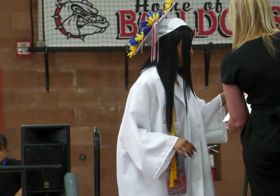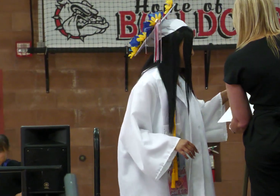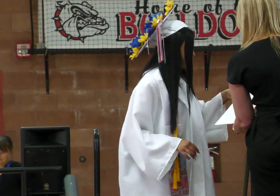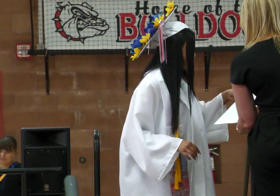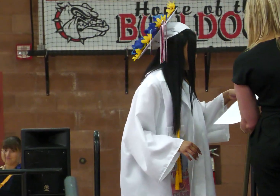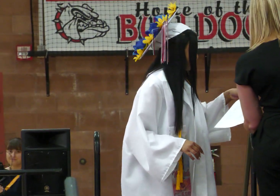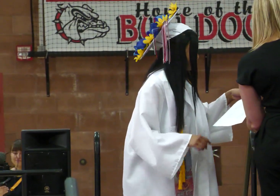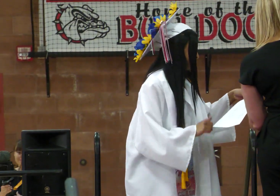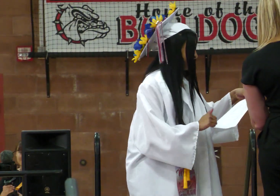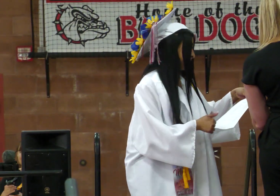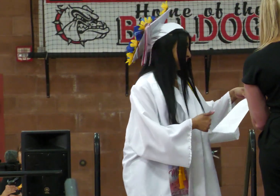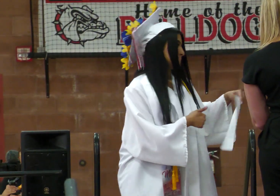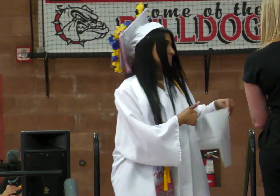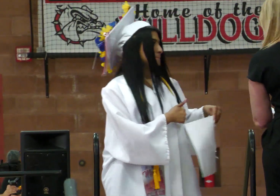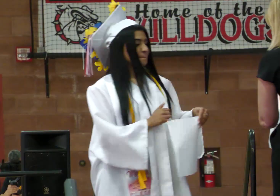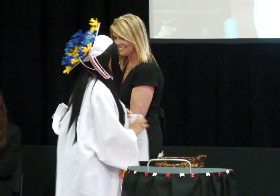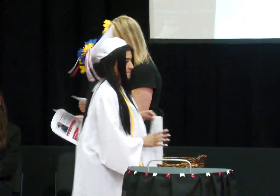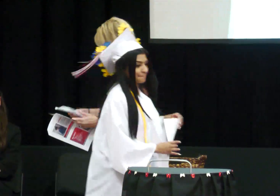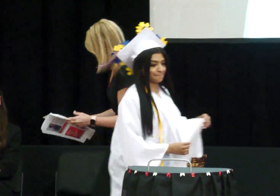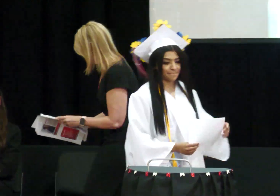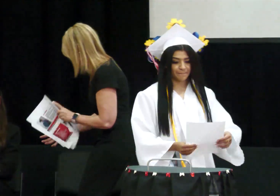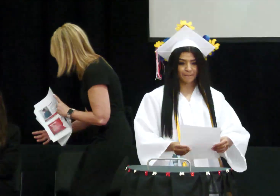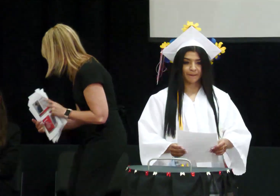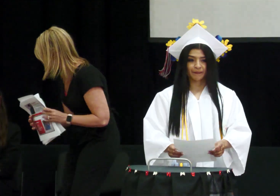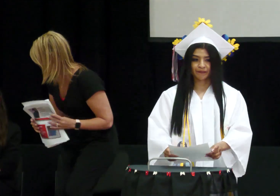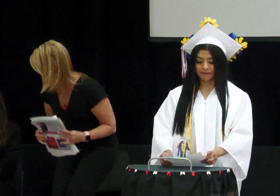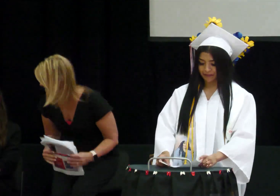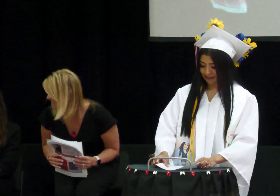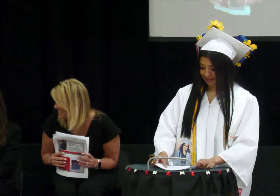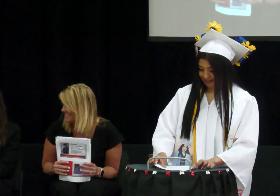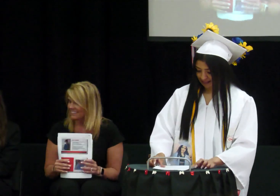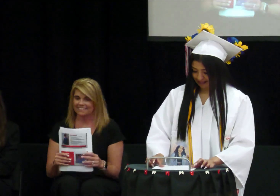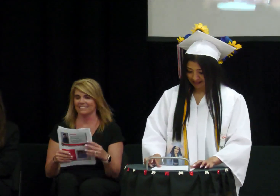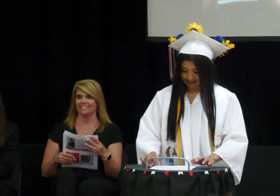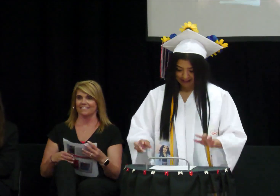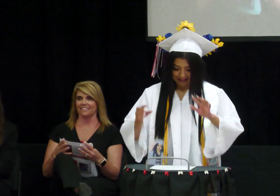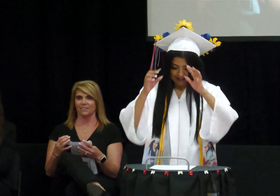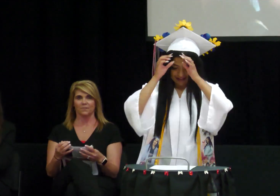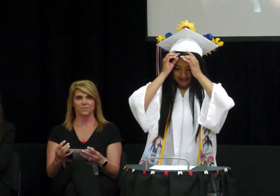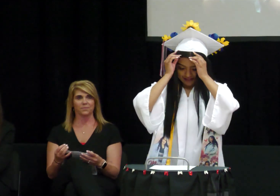Communicating with Tara Spengler, goes up to the podium.